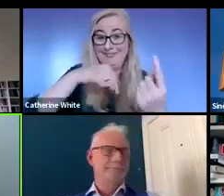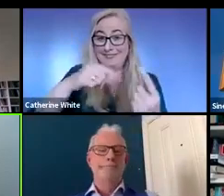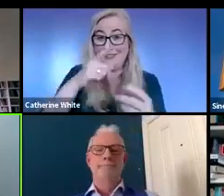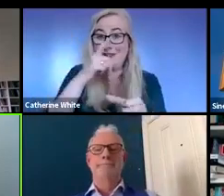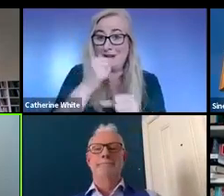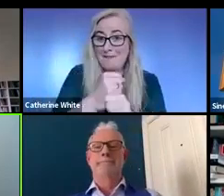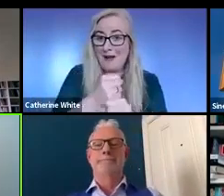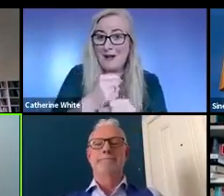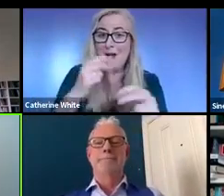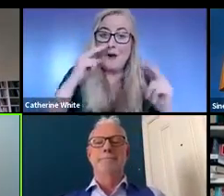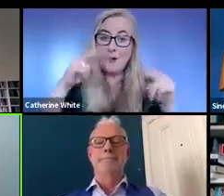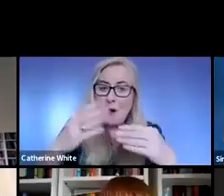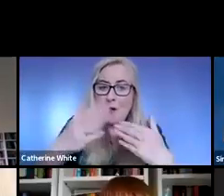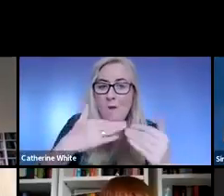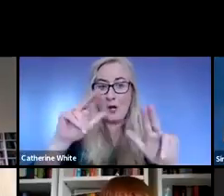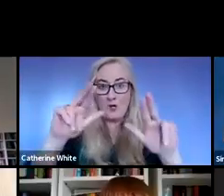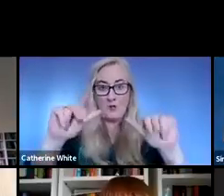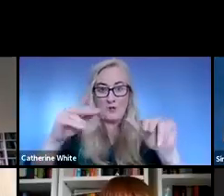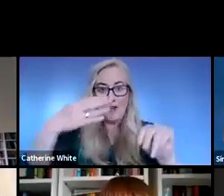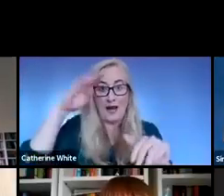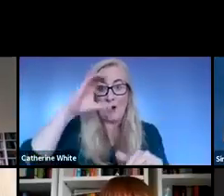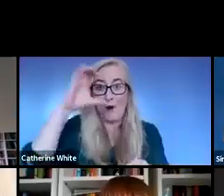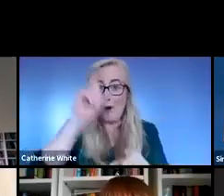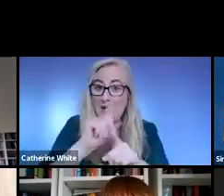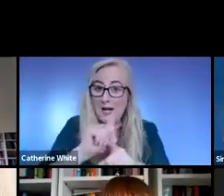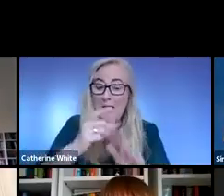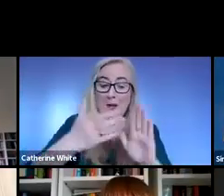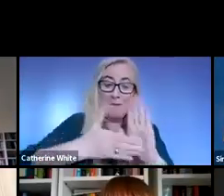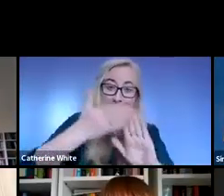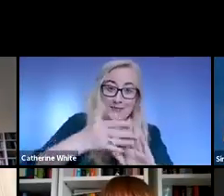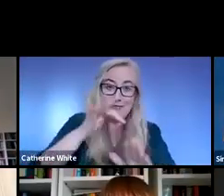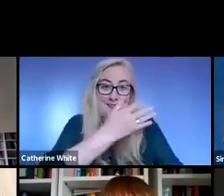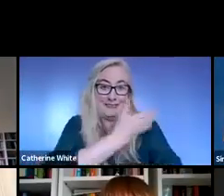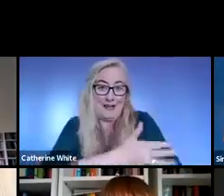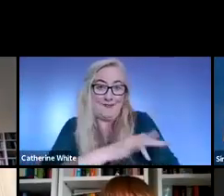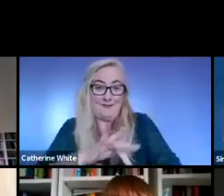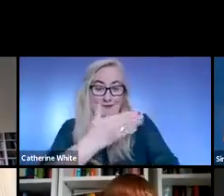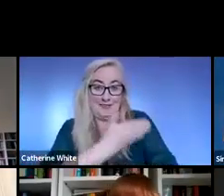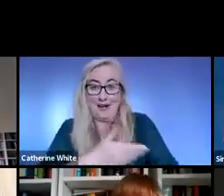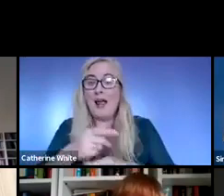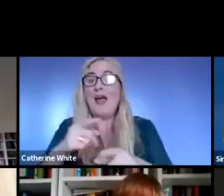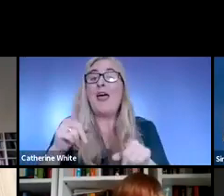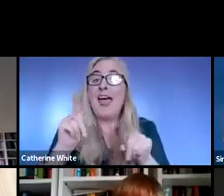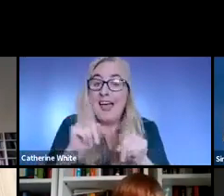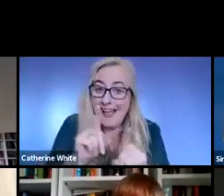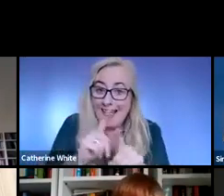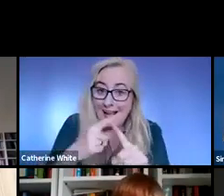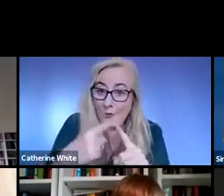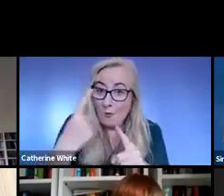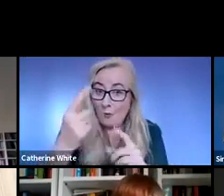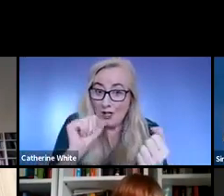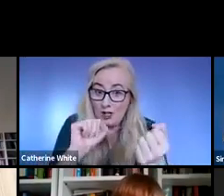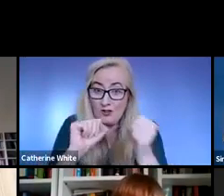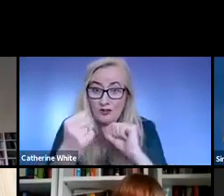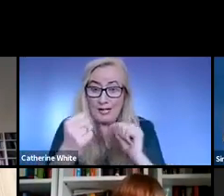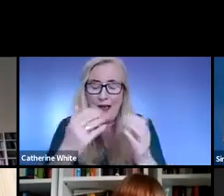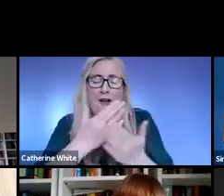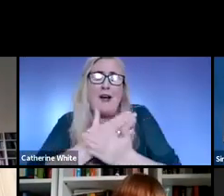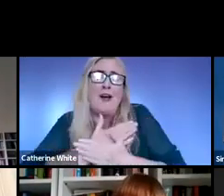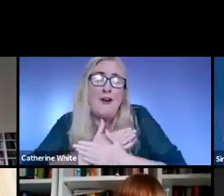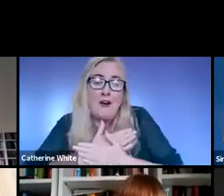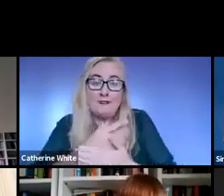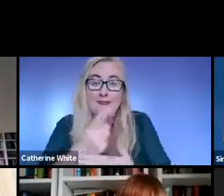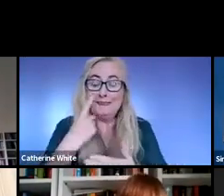about looking at what a new Ireland could look like, rebuilding, starting from the very beginning. And whilst that's essential for me, one of the changes that I would really love to